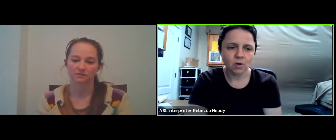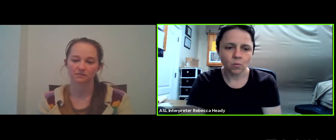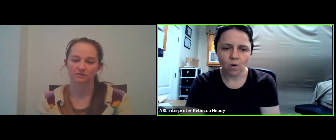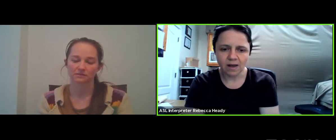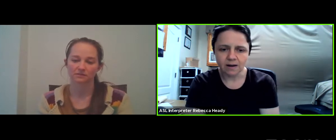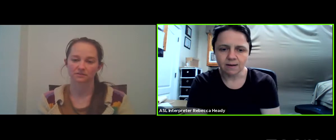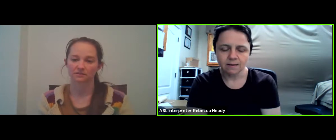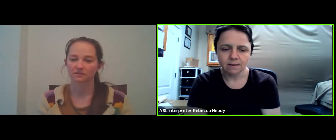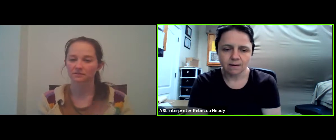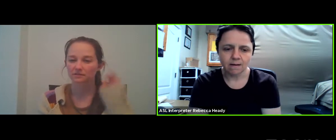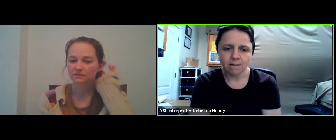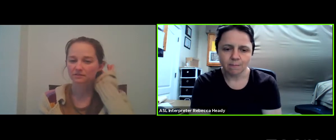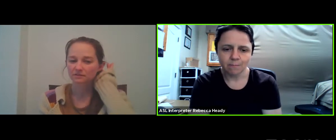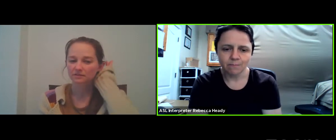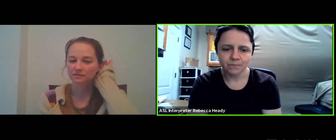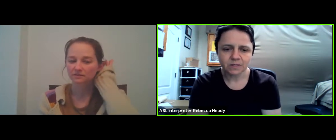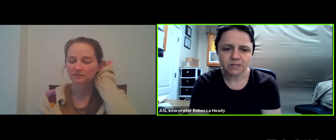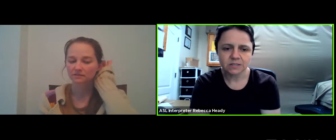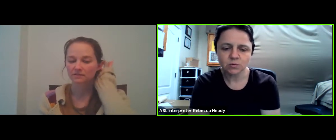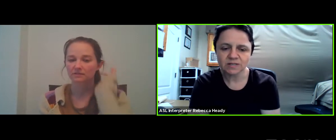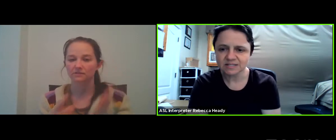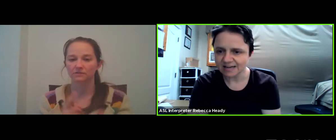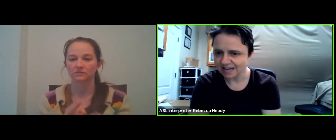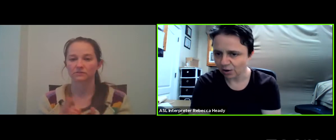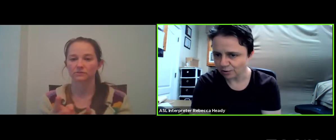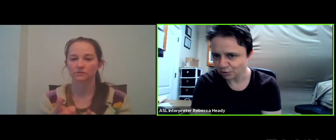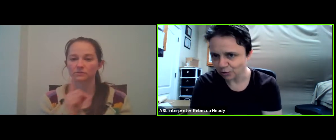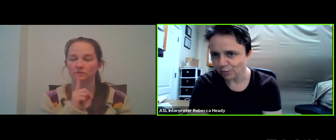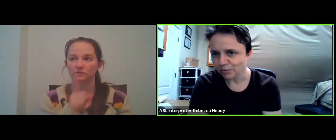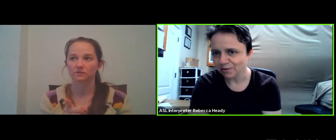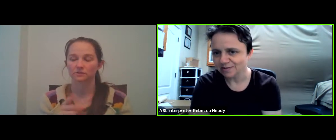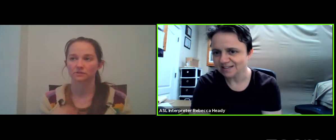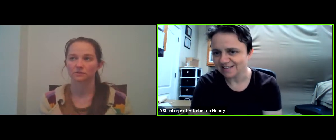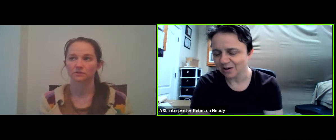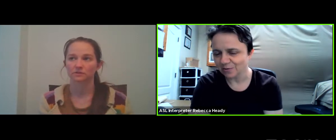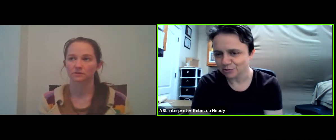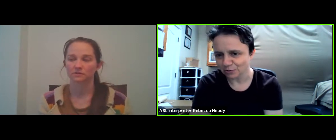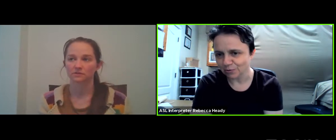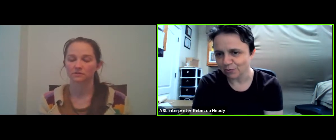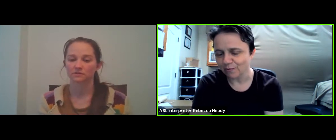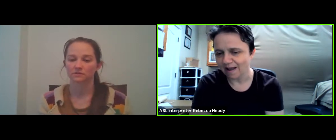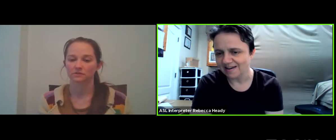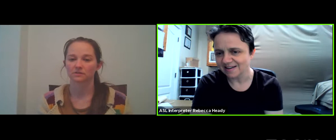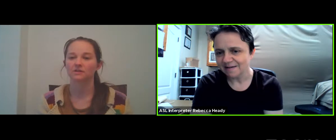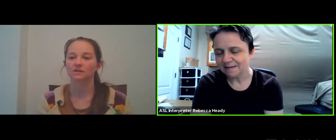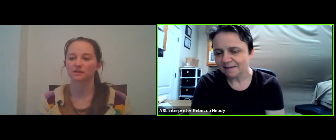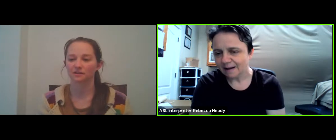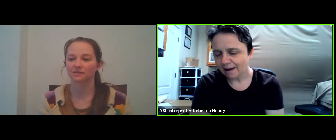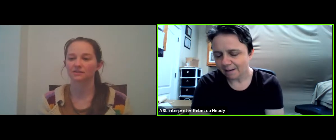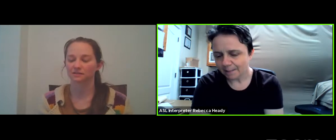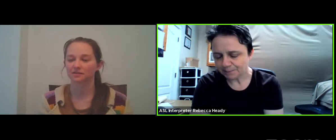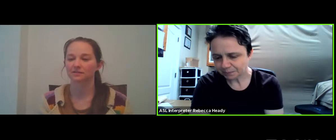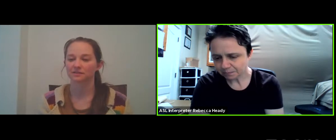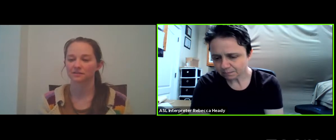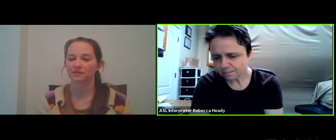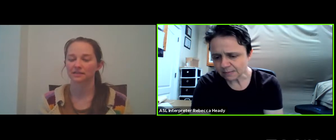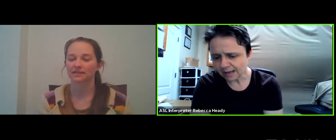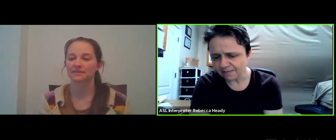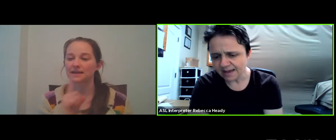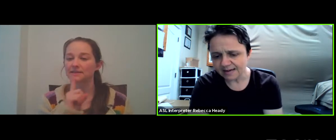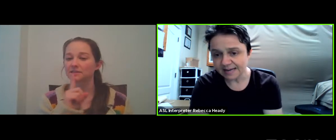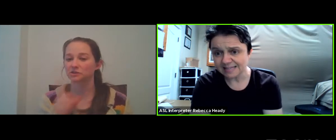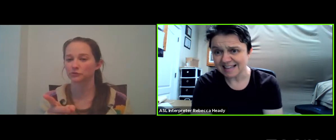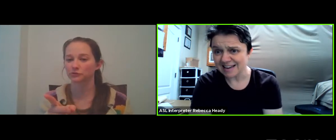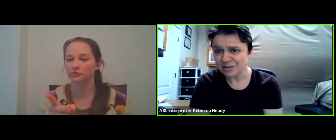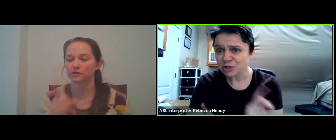use one, because you wouldn't say tell the true, you would say tell the truth, right?